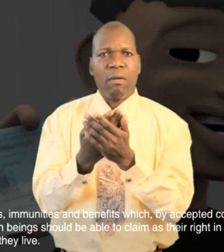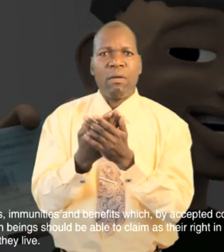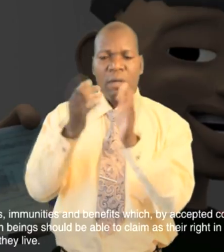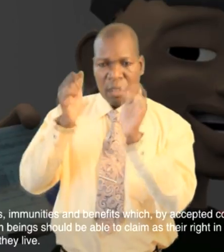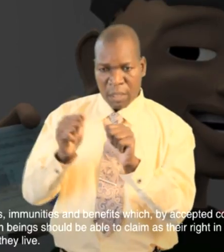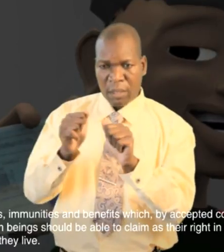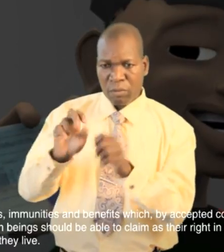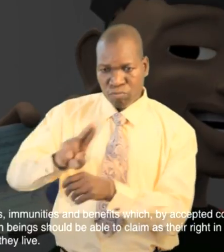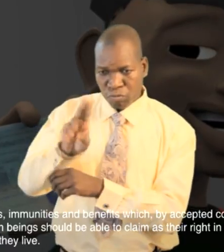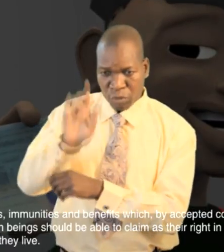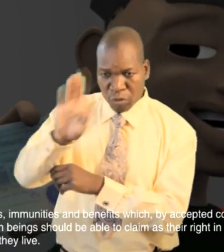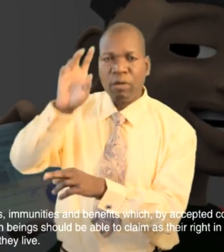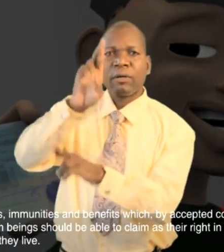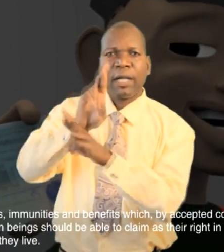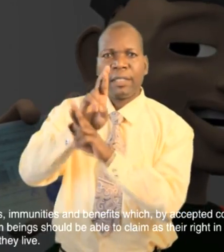the society in which they live.